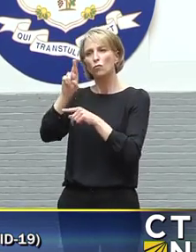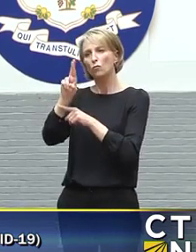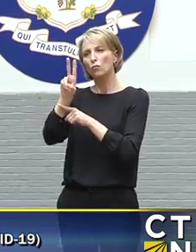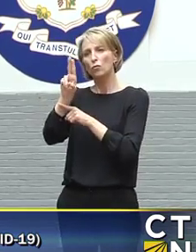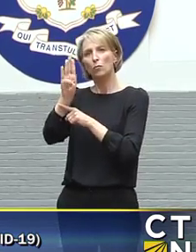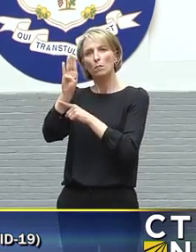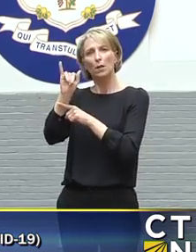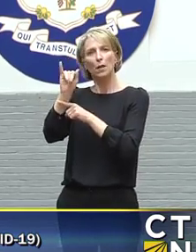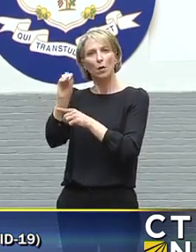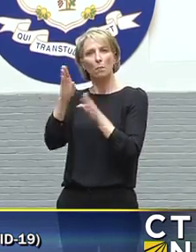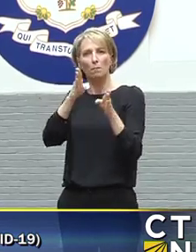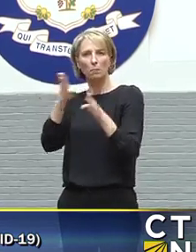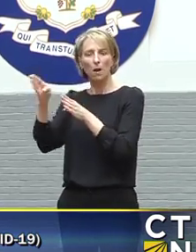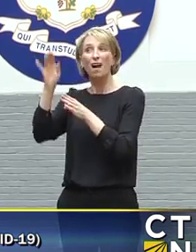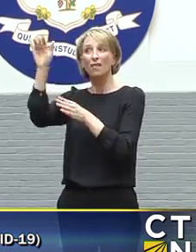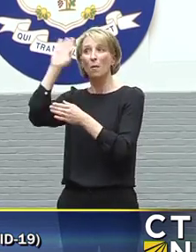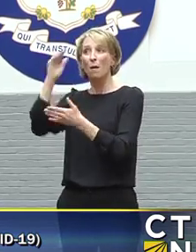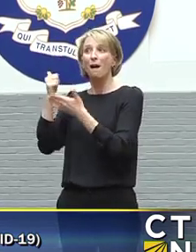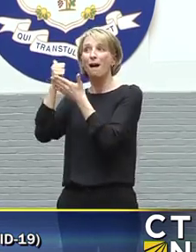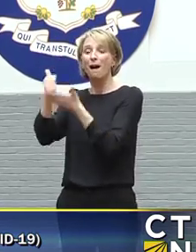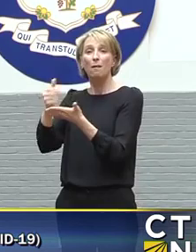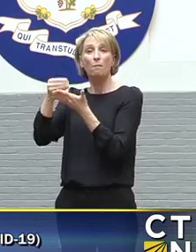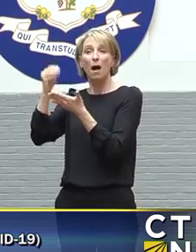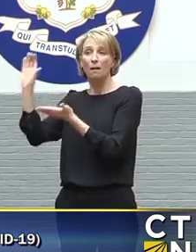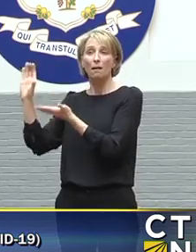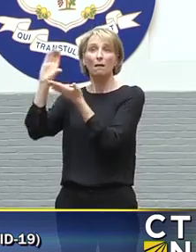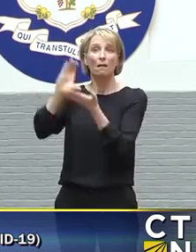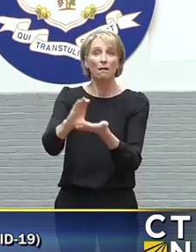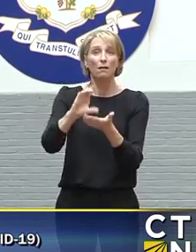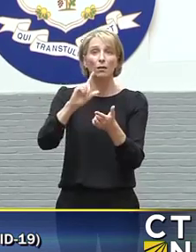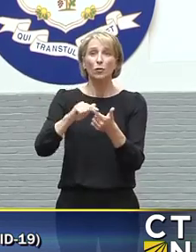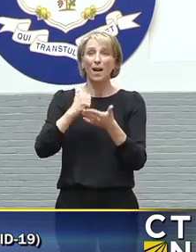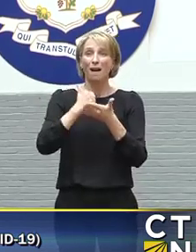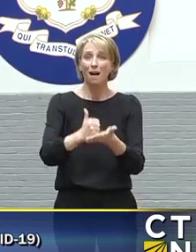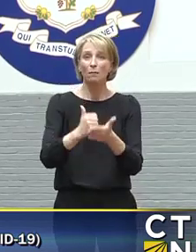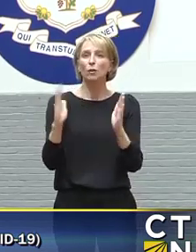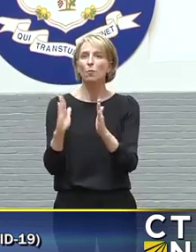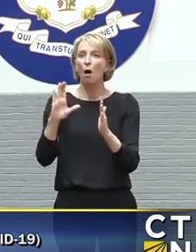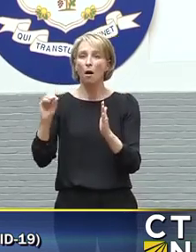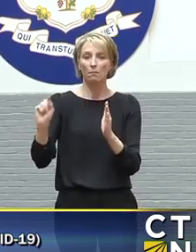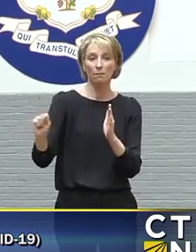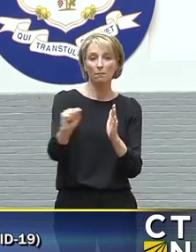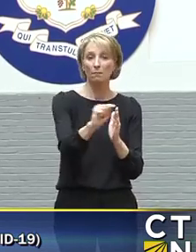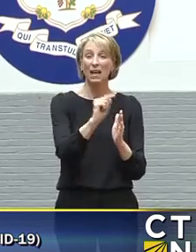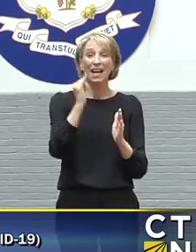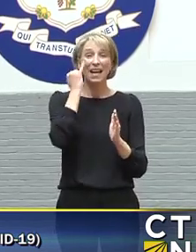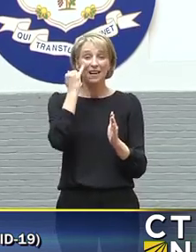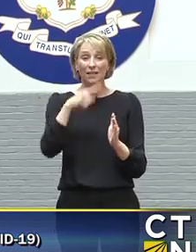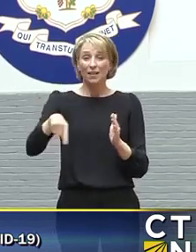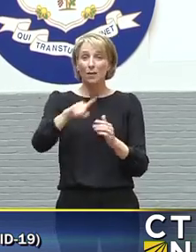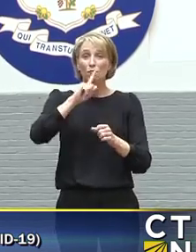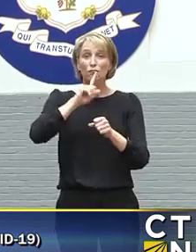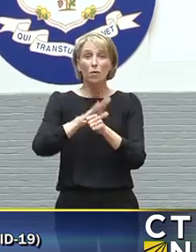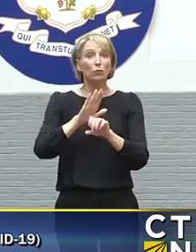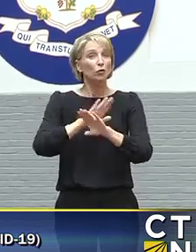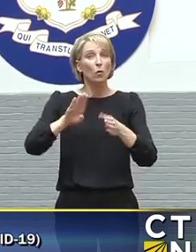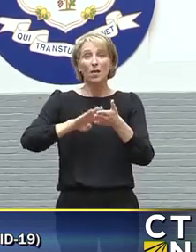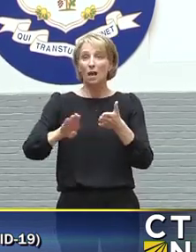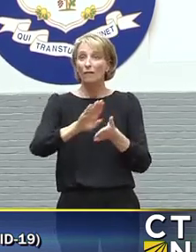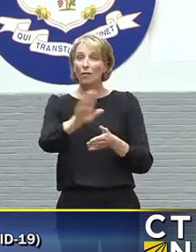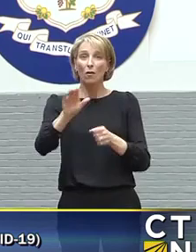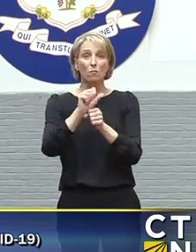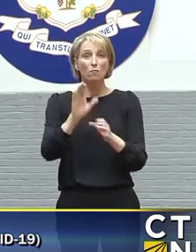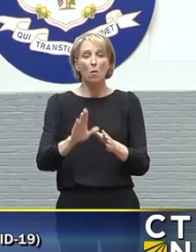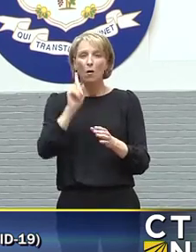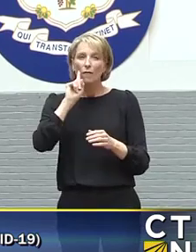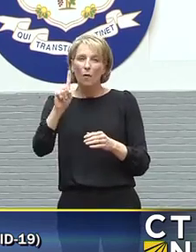significant bridge financing for our small businesses, if they don't lay off people for the next 4 months. And that's the proposal